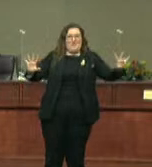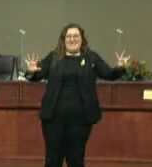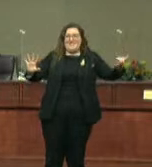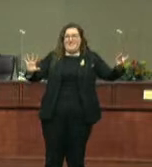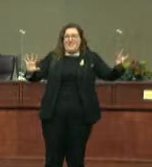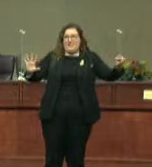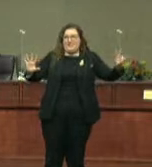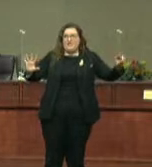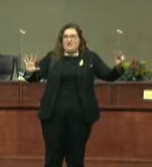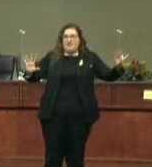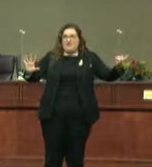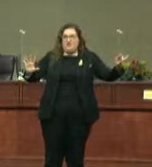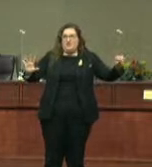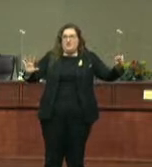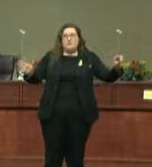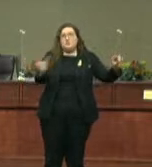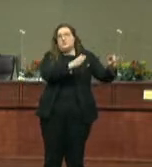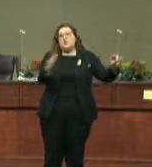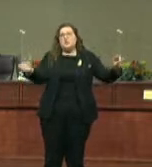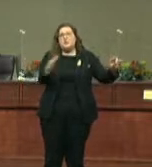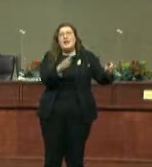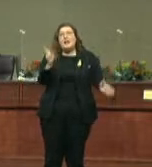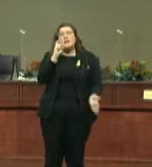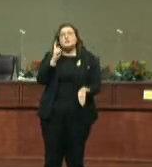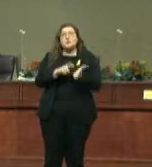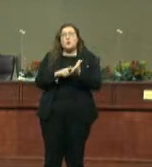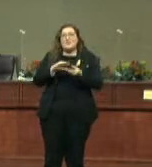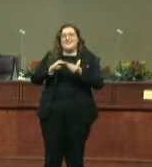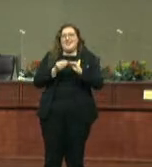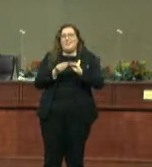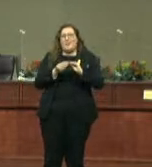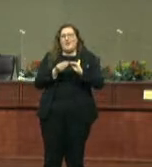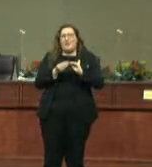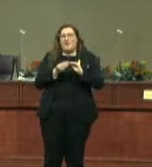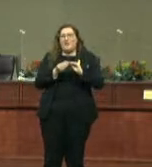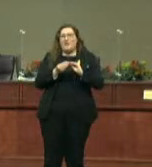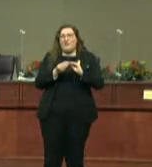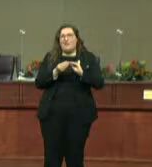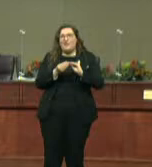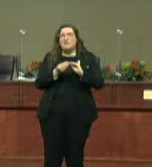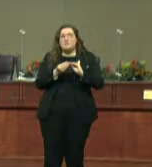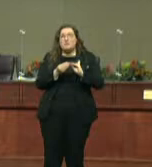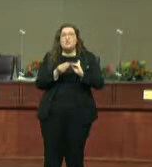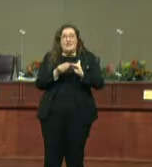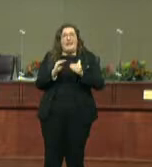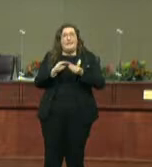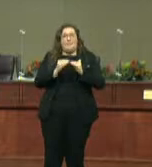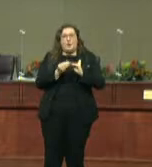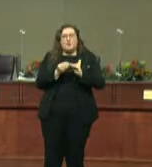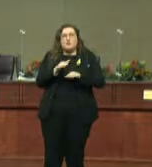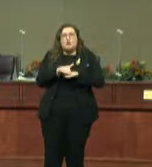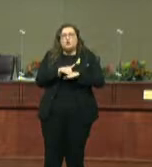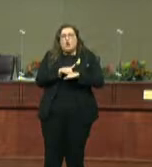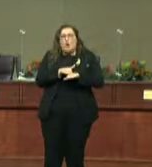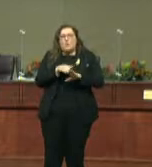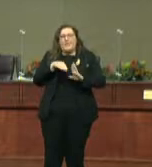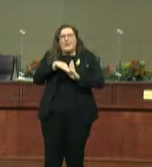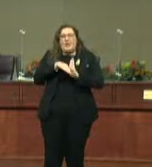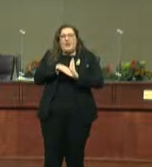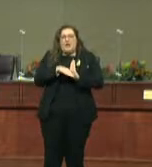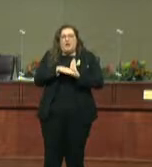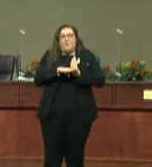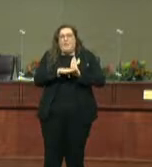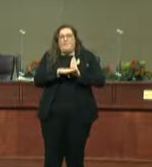see, it has increased in the last few weeks, slowly, but it has